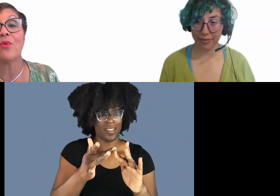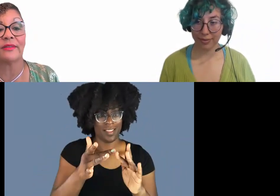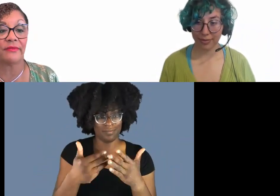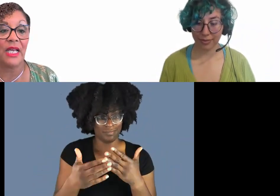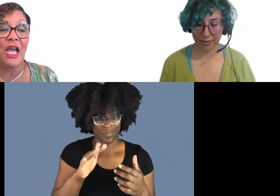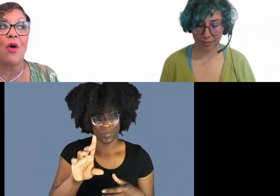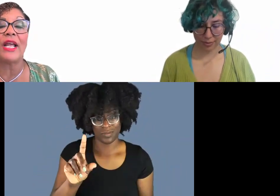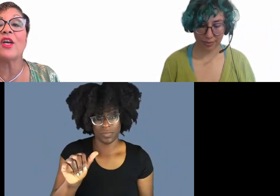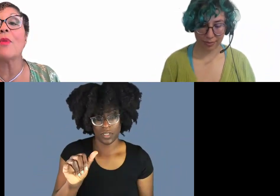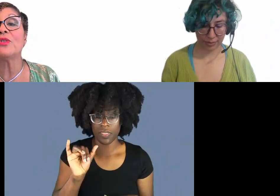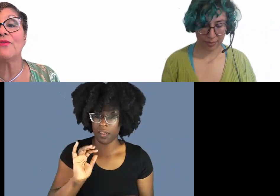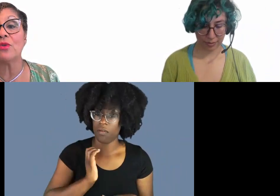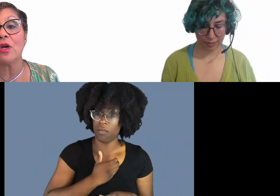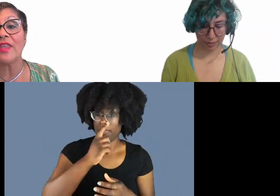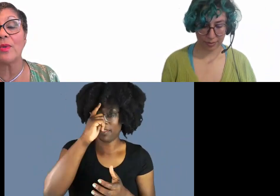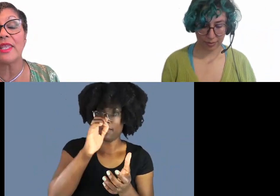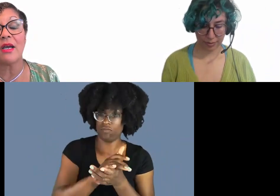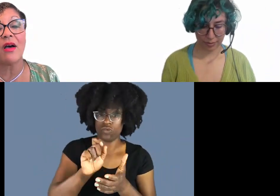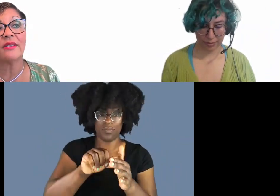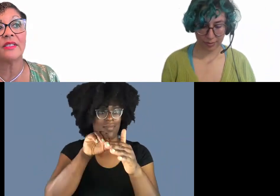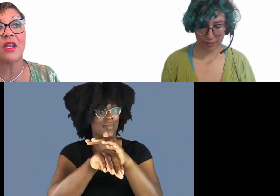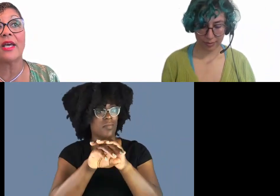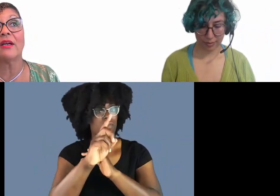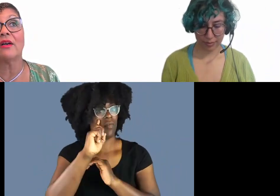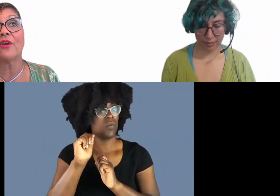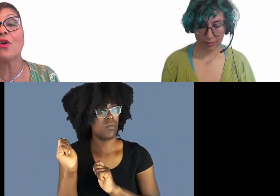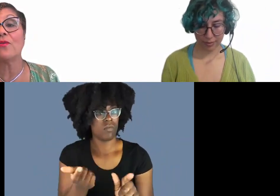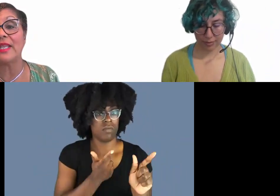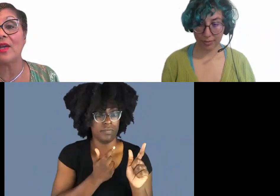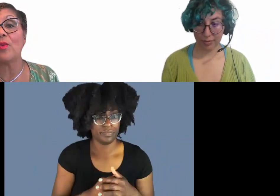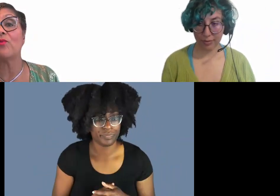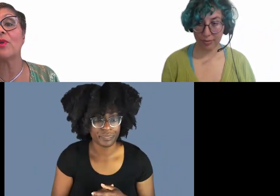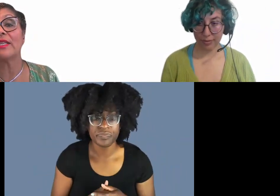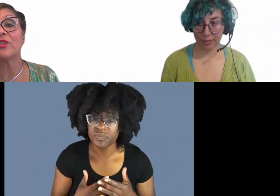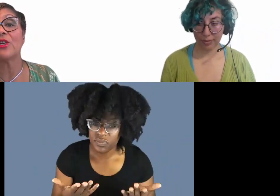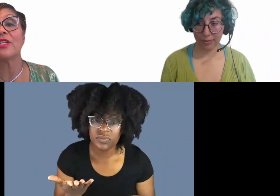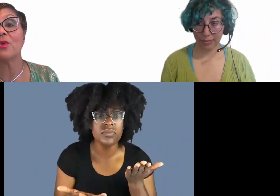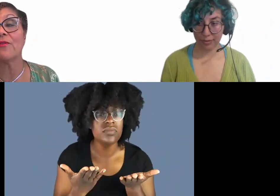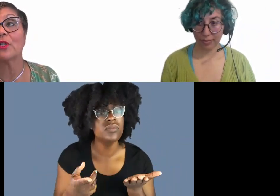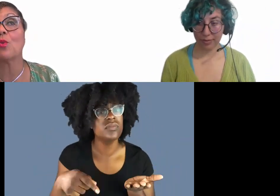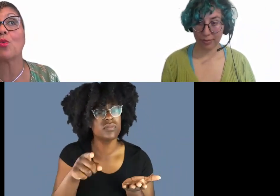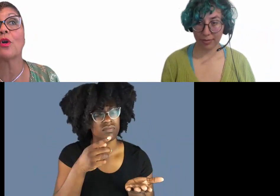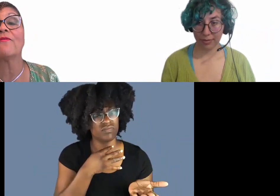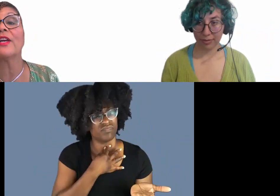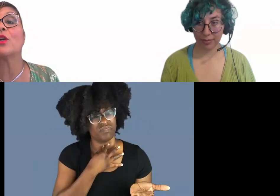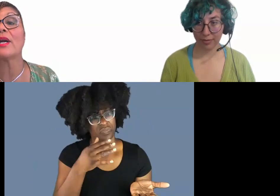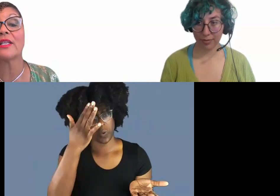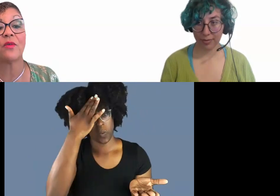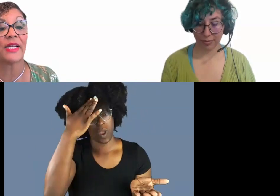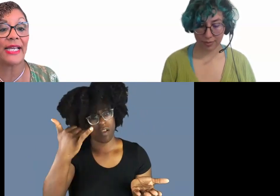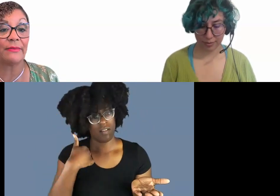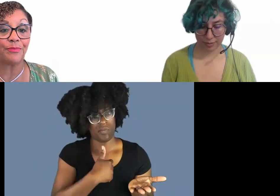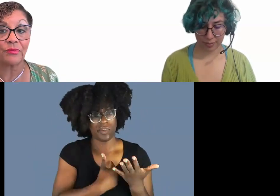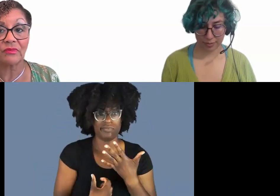so important? Well, I know most of you know that with the onslaught of COVID, that we really turned into a virtual world very